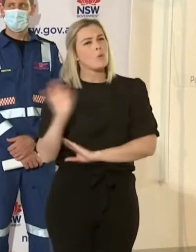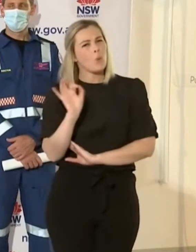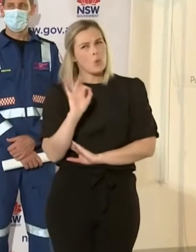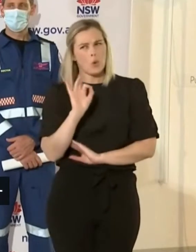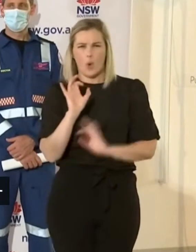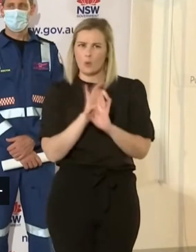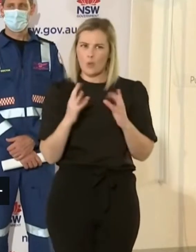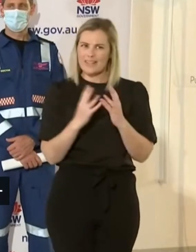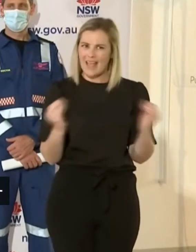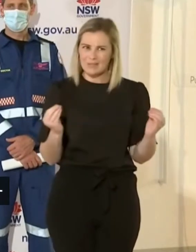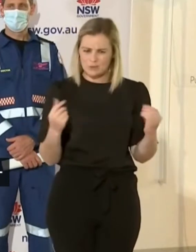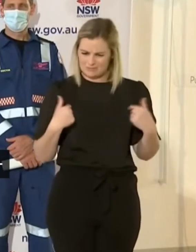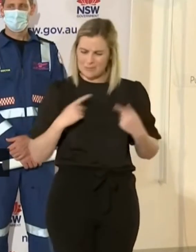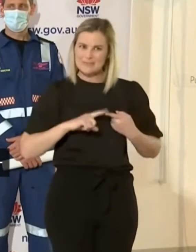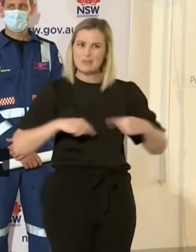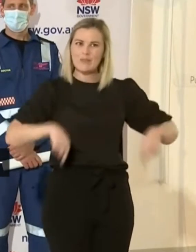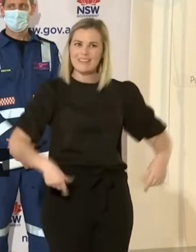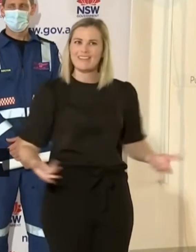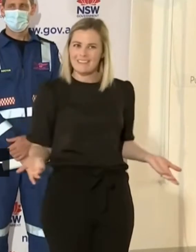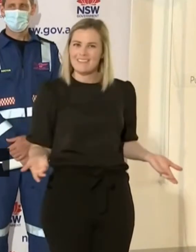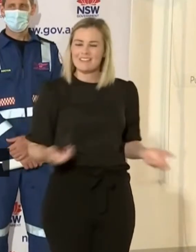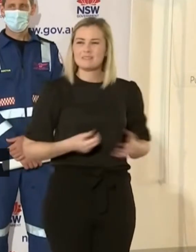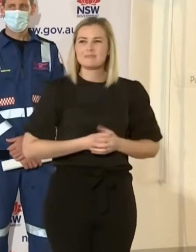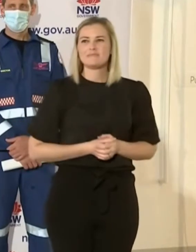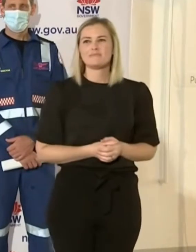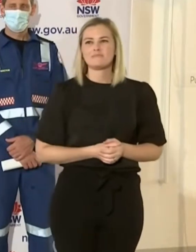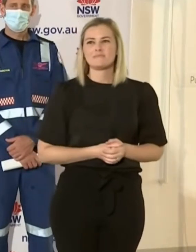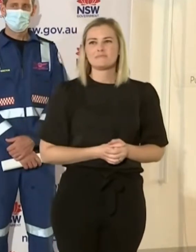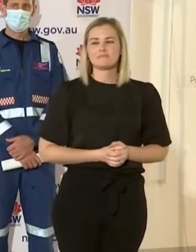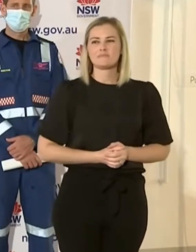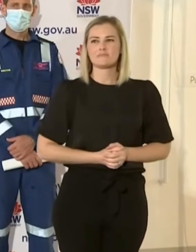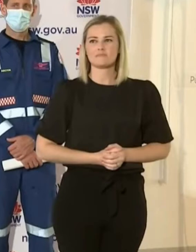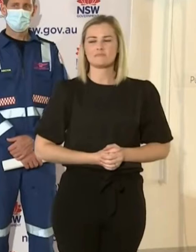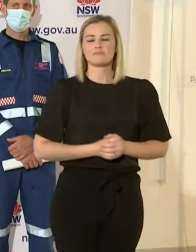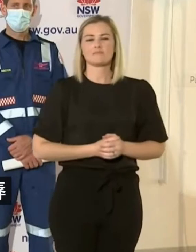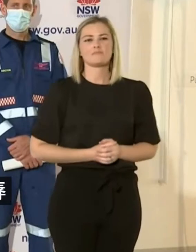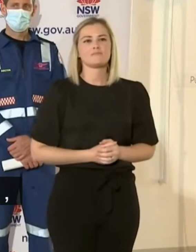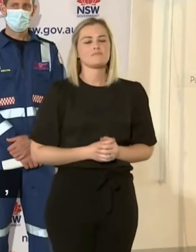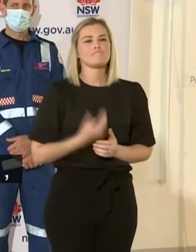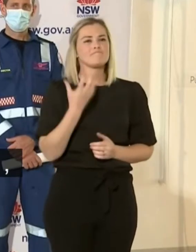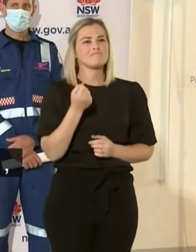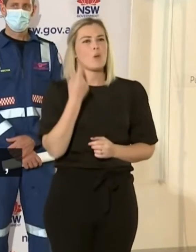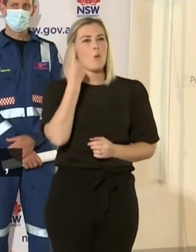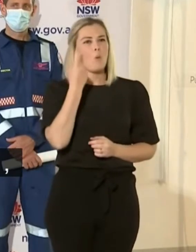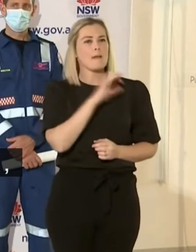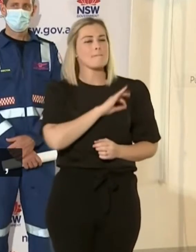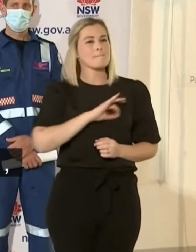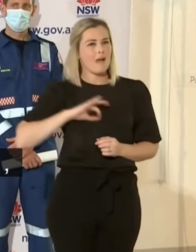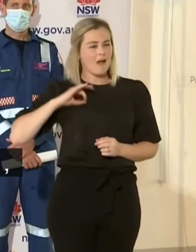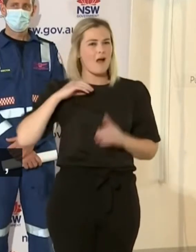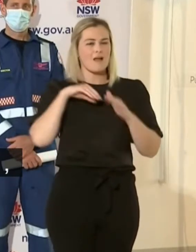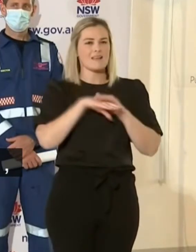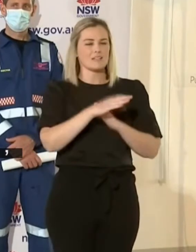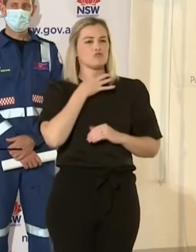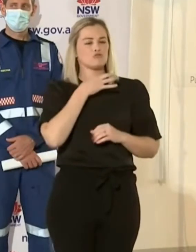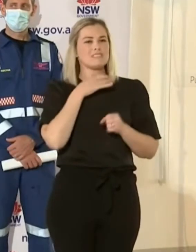right now. From Monday, has been described by one of the mayors of the 12 LGAs as an insult to the community, especially